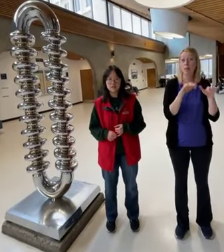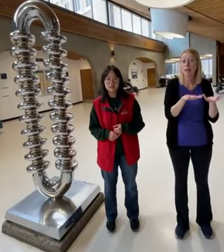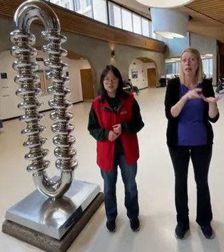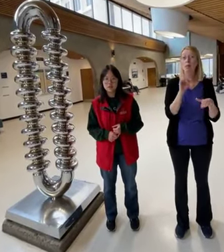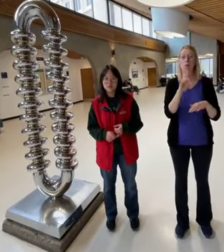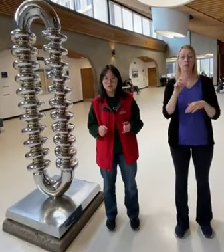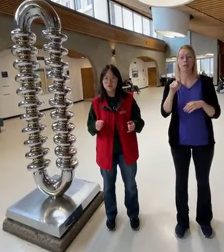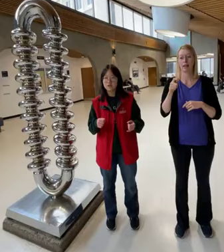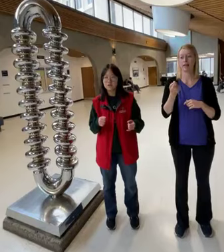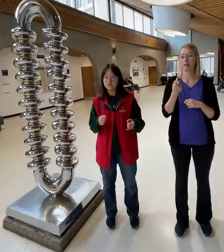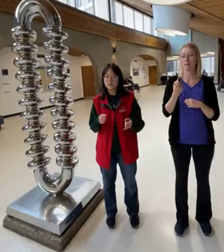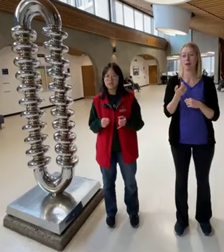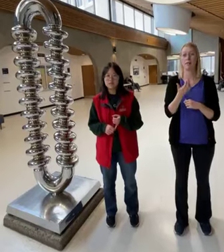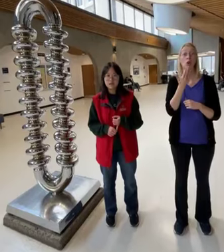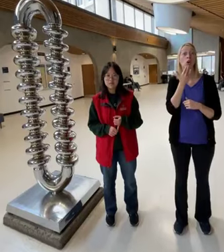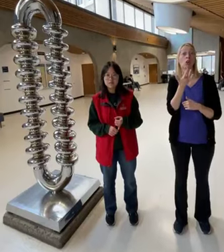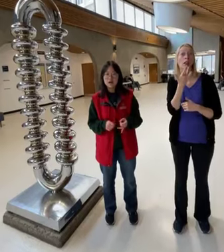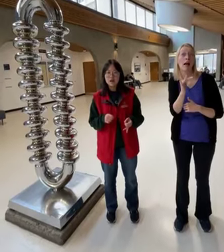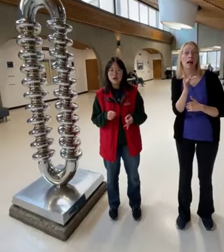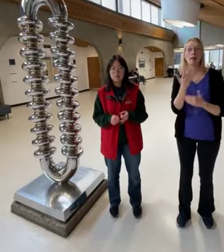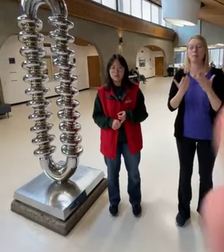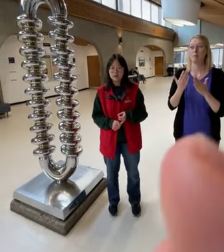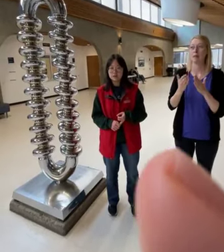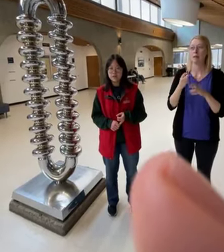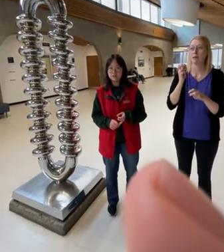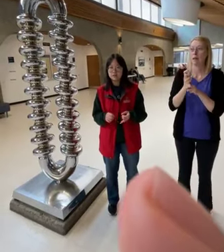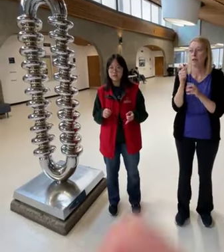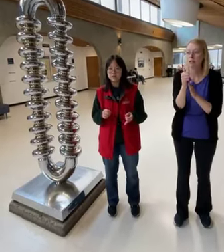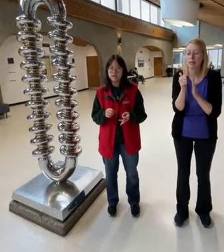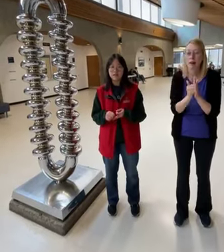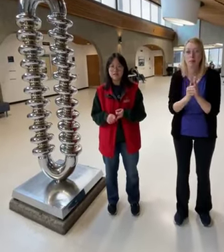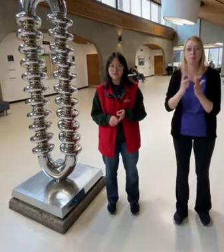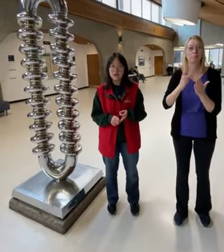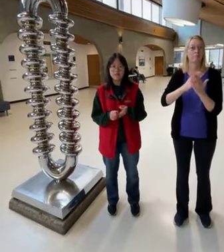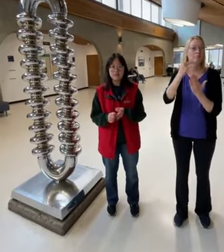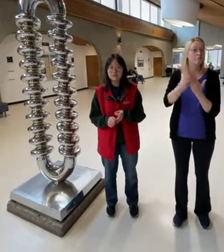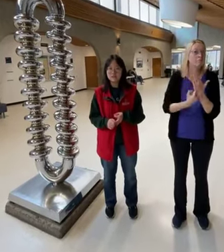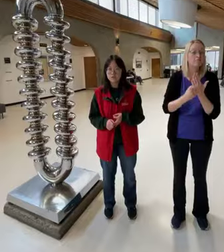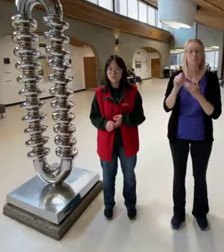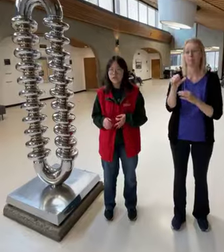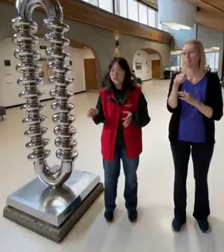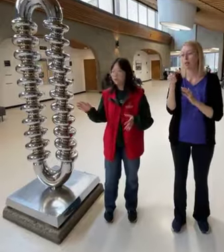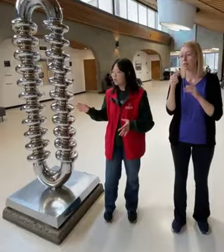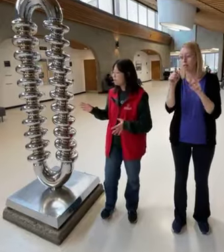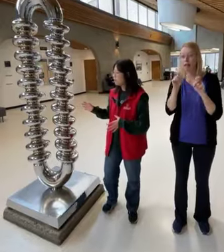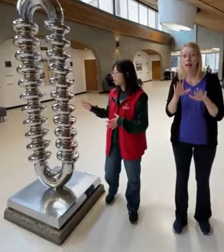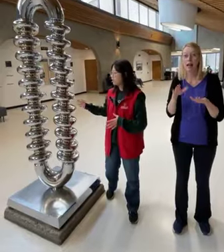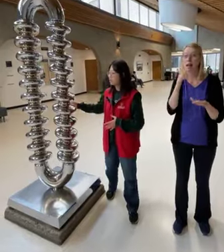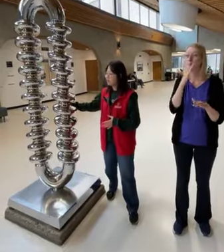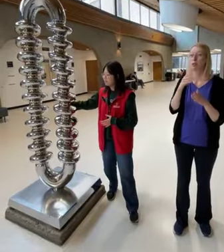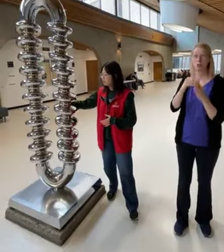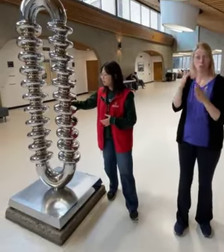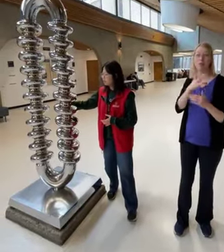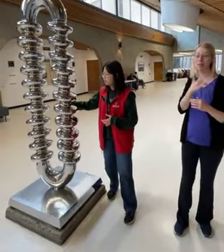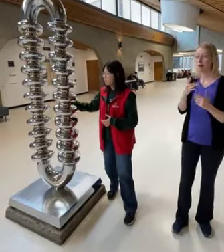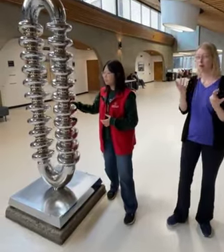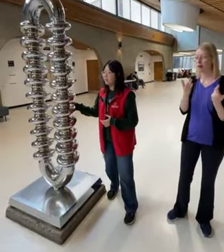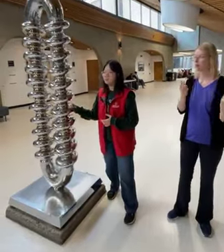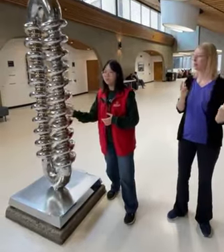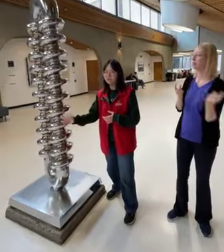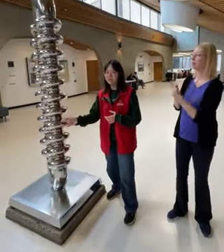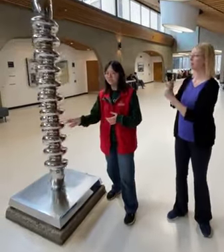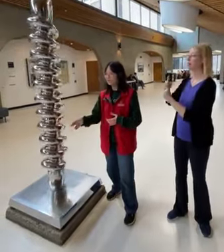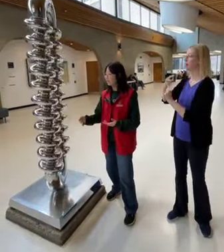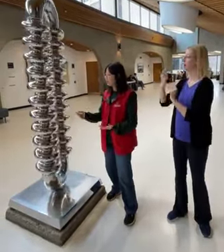need a little boost of good luck on, whether it be an assignment, a project, maybe another exam in a different room, they will come over here and give the Zipper